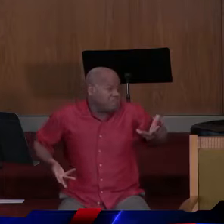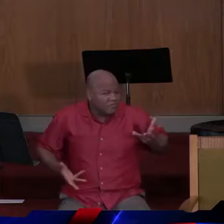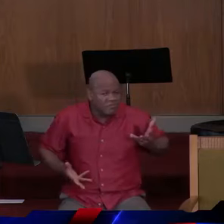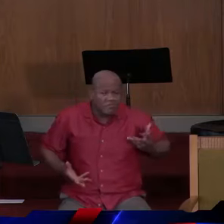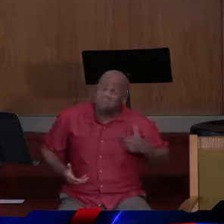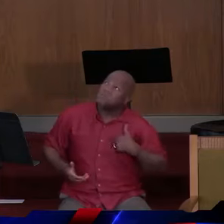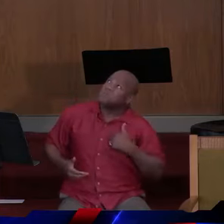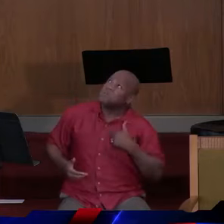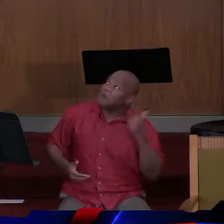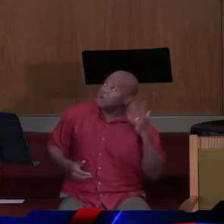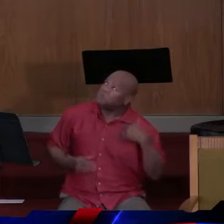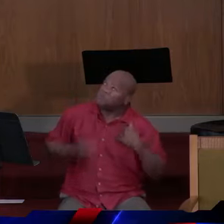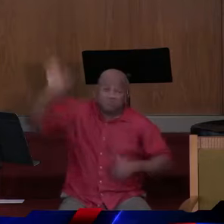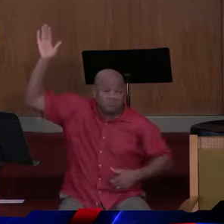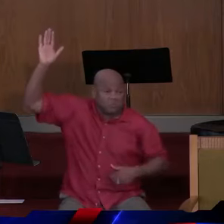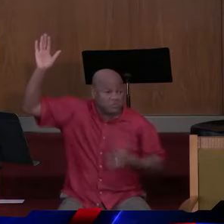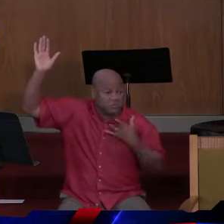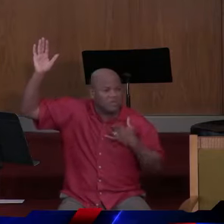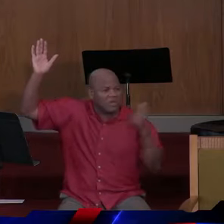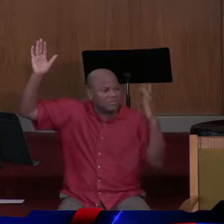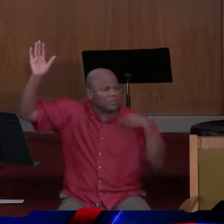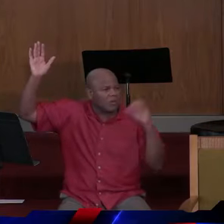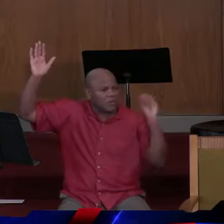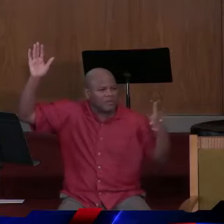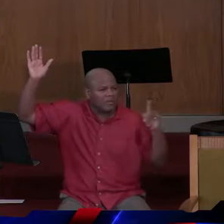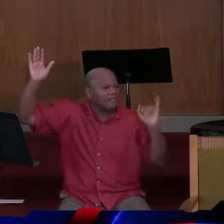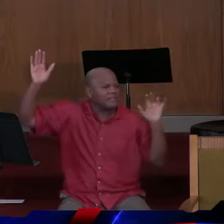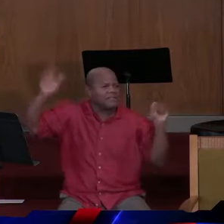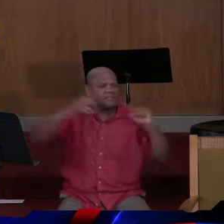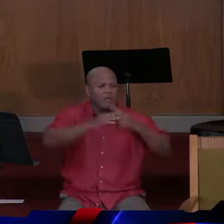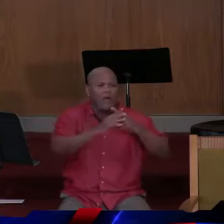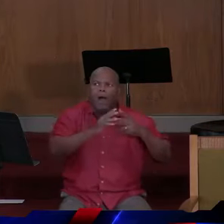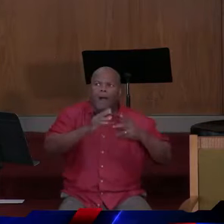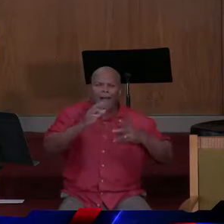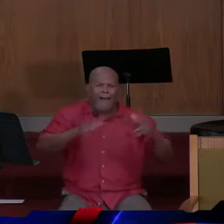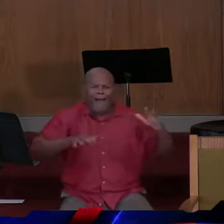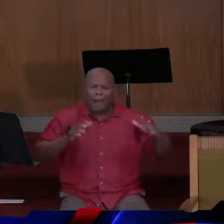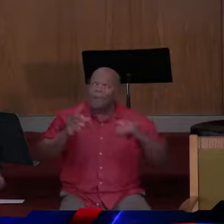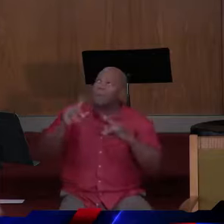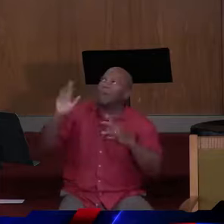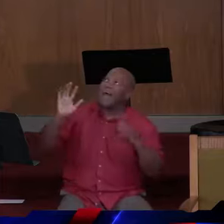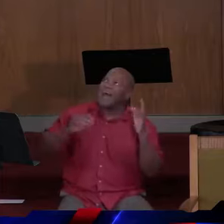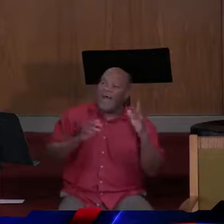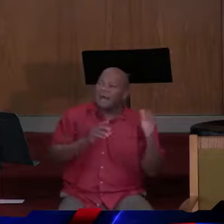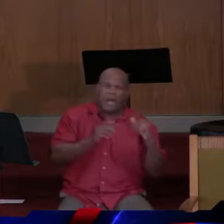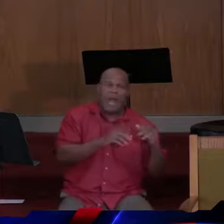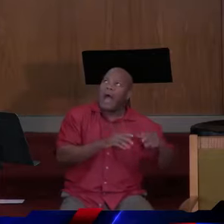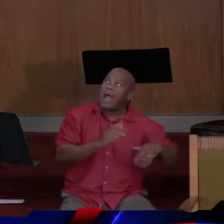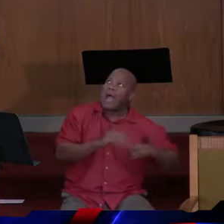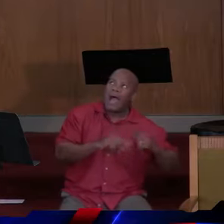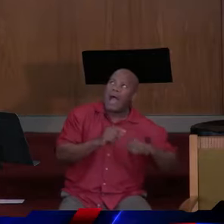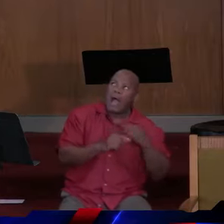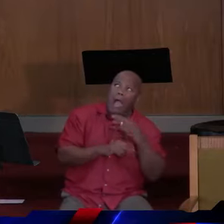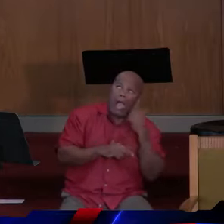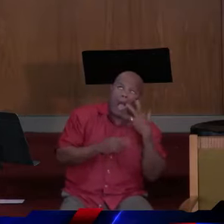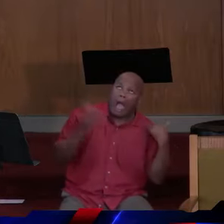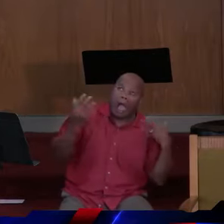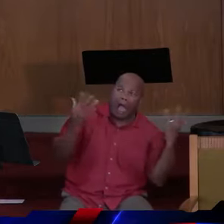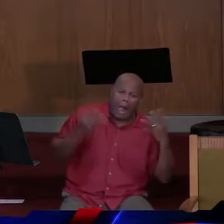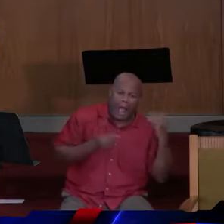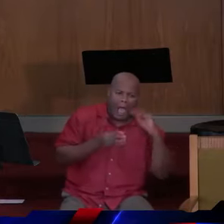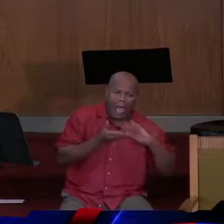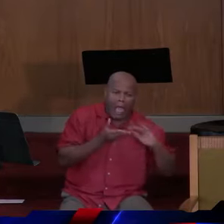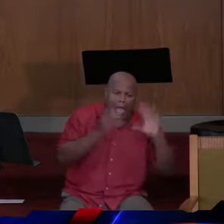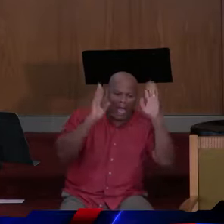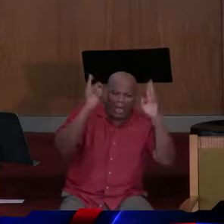use me. And then God said, okay. And then Isaiah started making excuses just like you. And oh, but I'm unclean. I ain't. Wait,